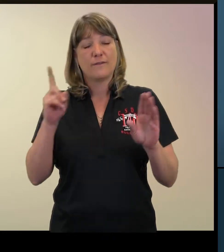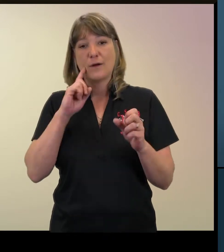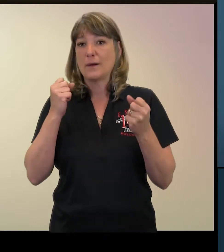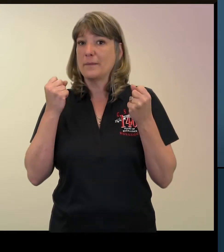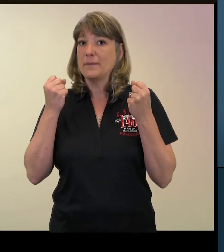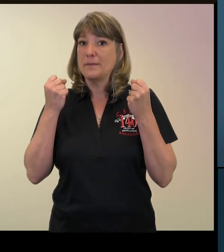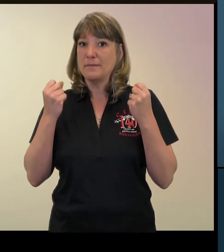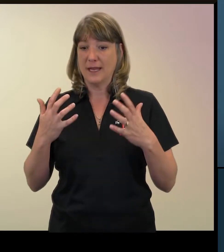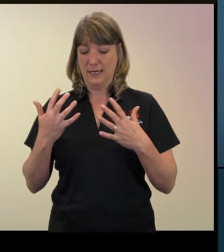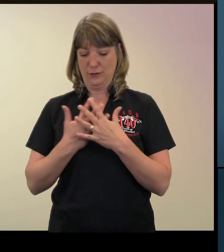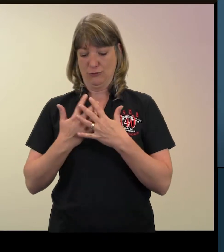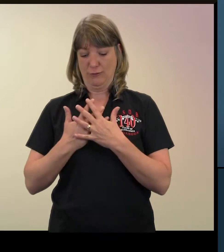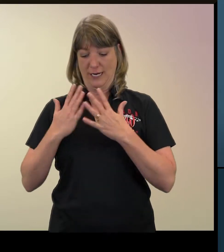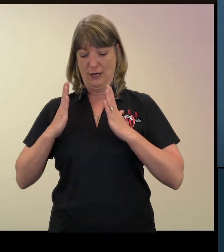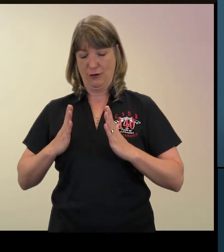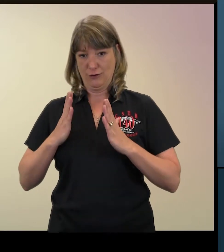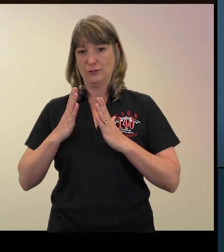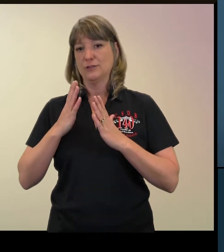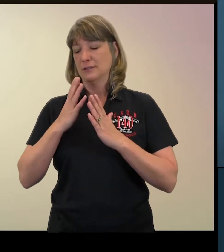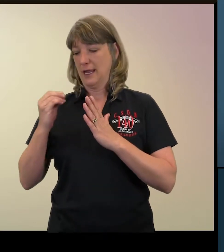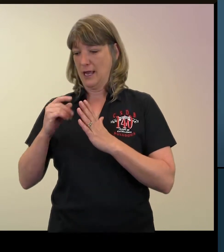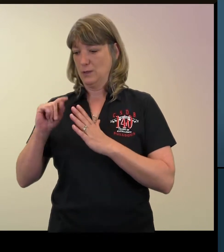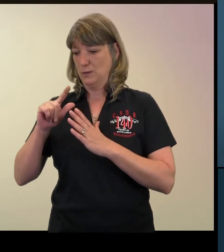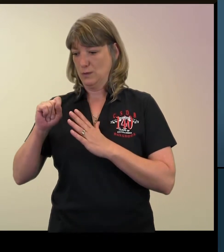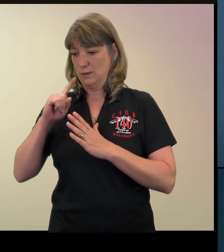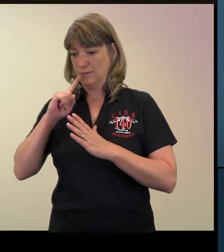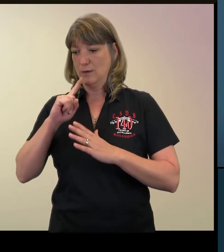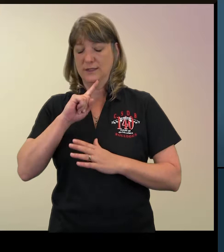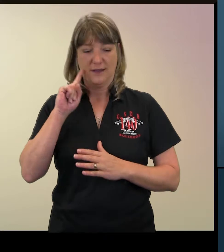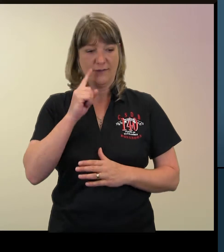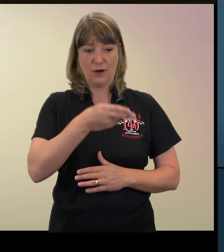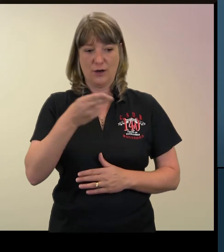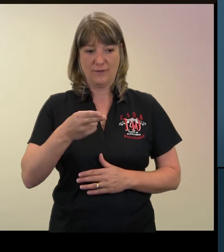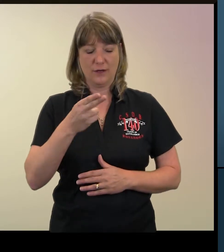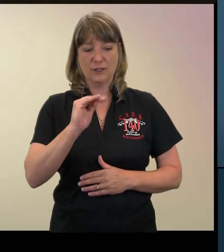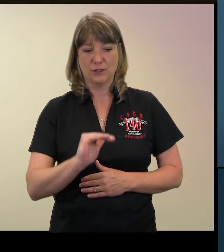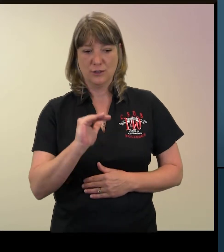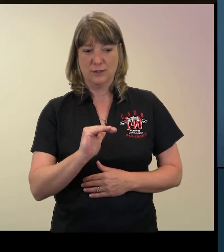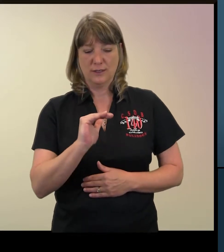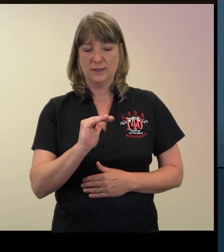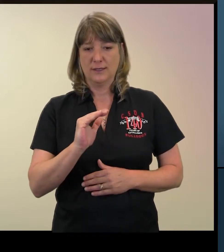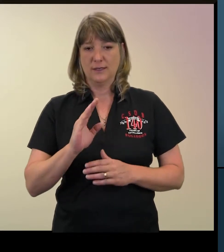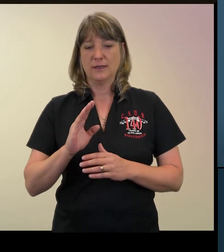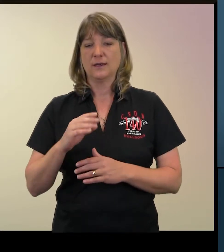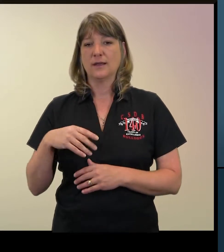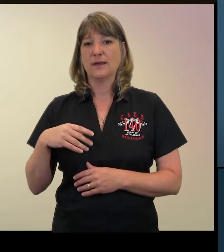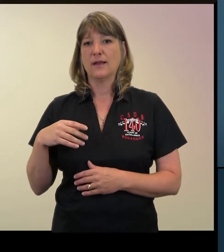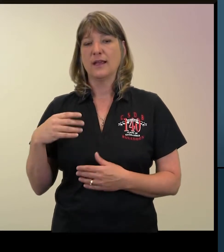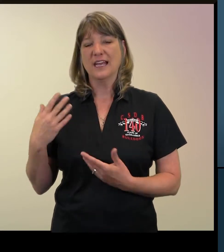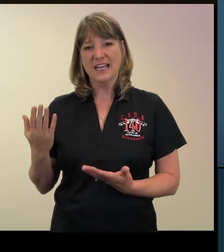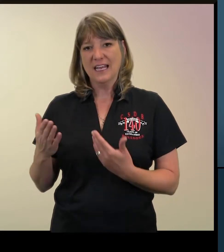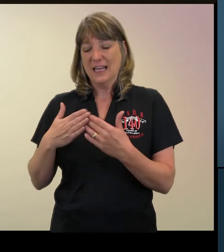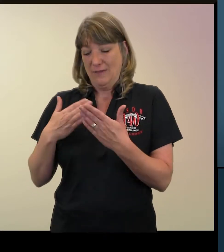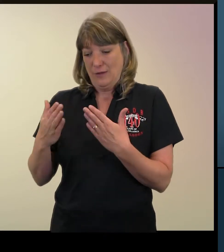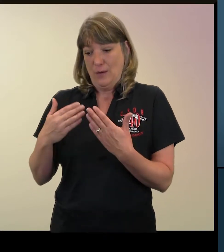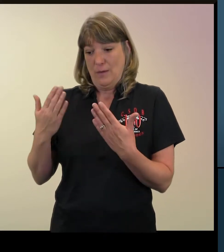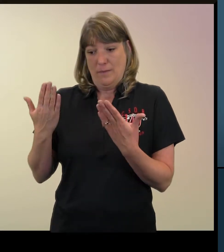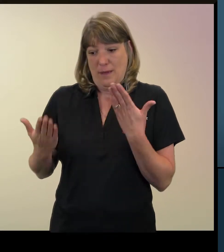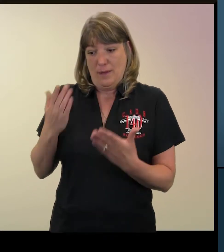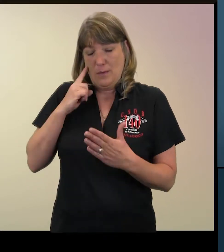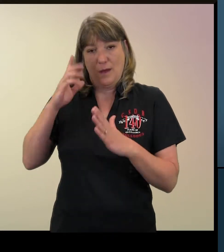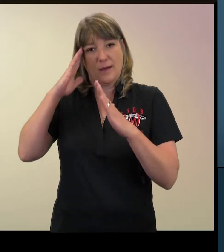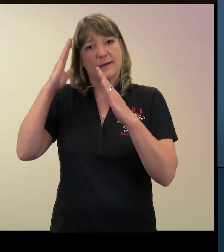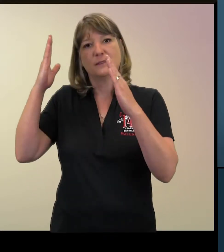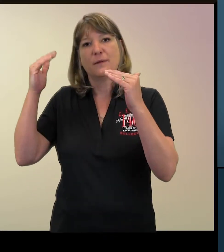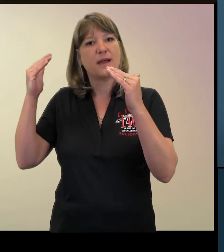So in general, for many of the screeners and the tools that we have that were developed for children who are deaf and hard of hearing, even